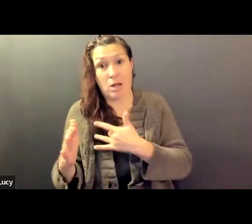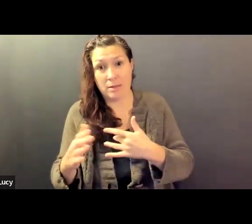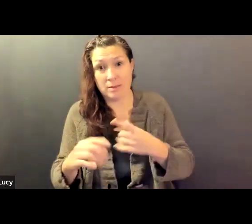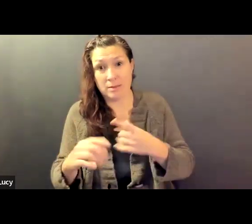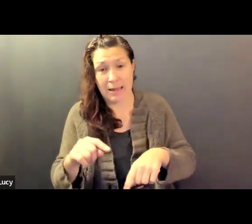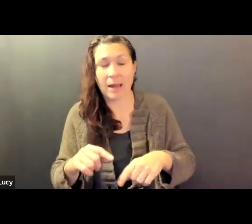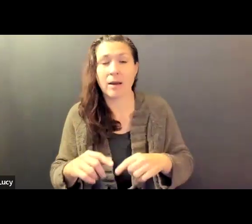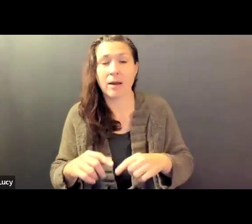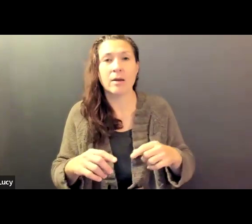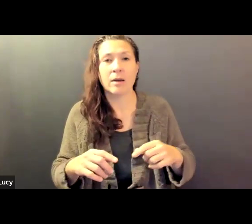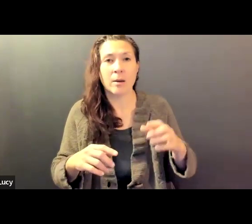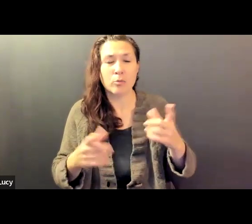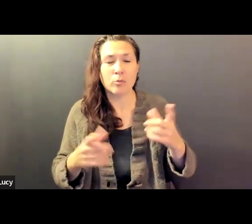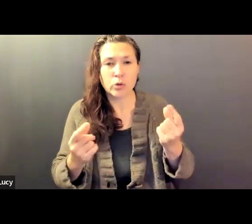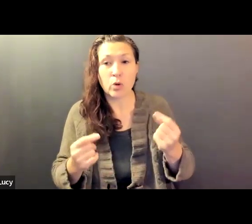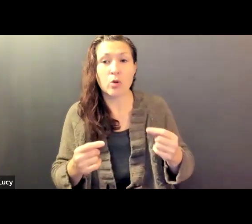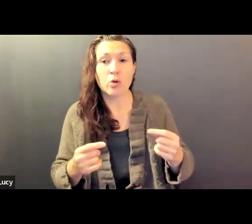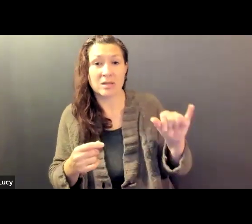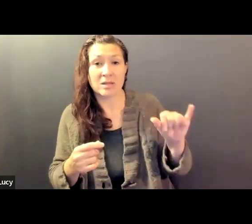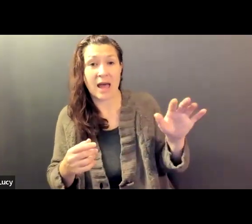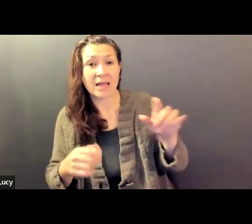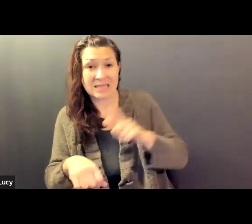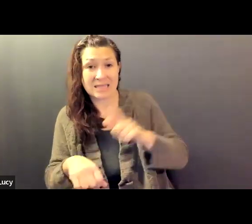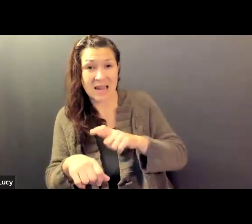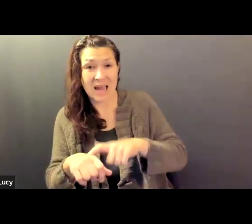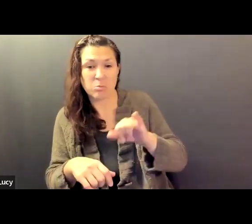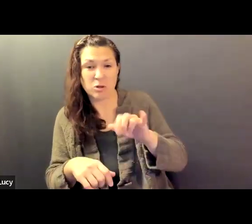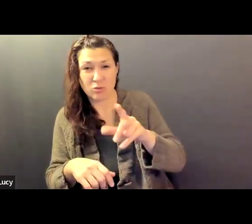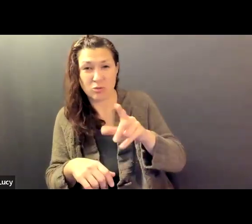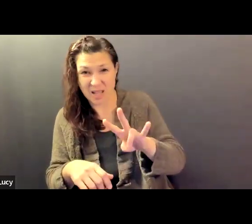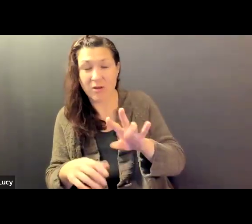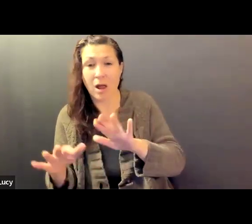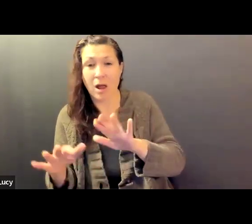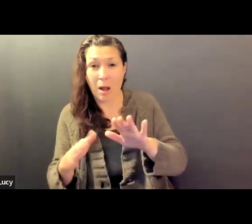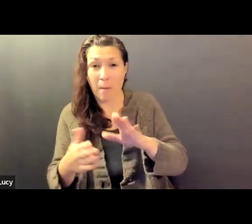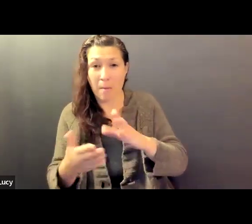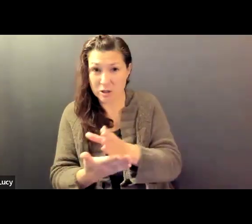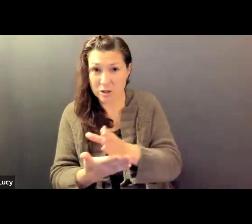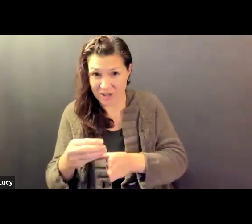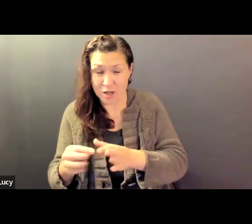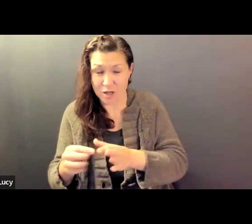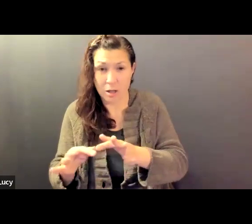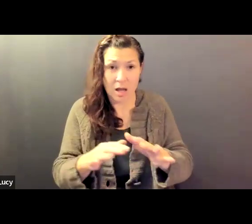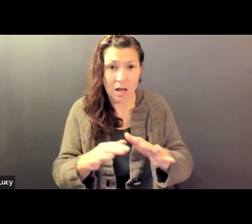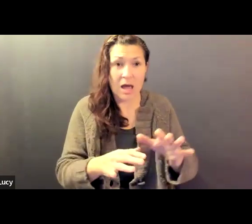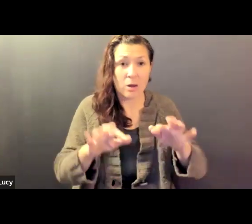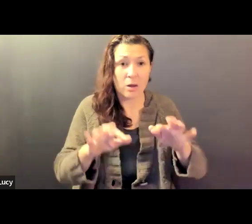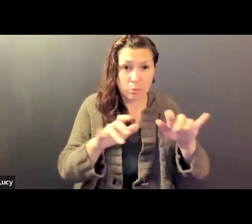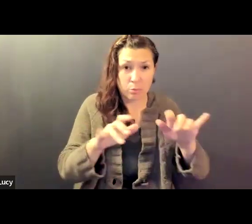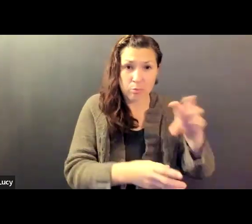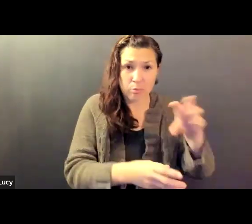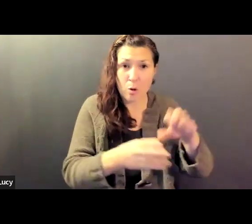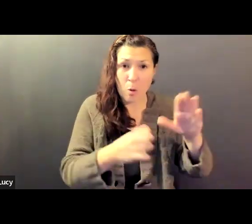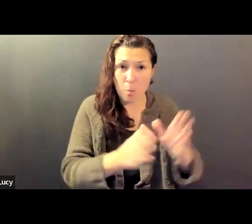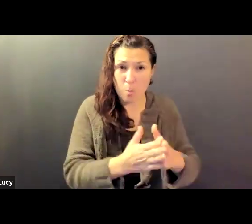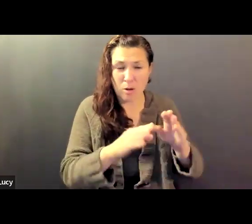basically done crafting the budget and school vacation week, we can get that book to you. Right. Yeah.